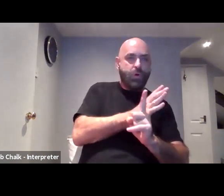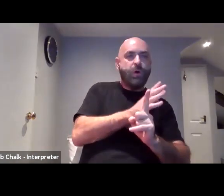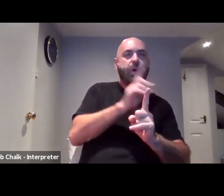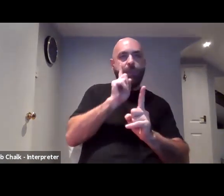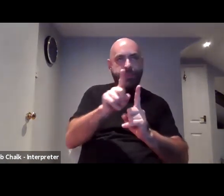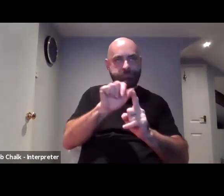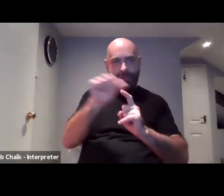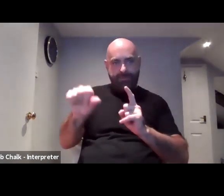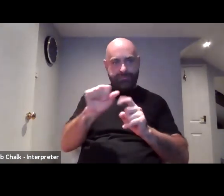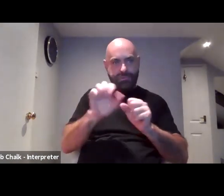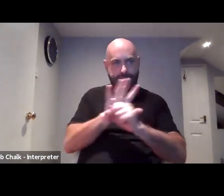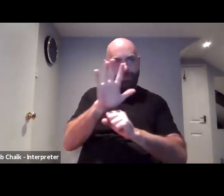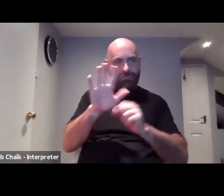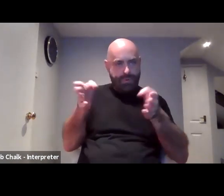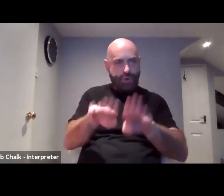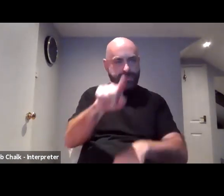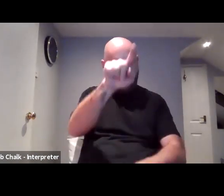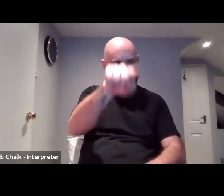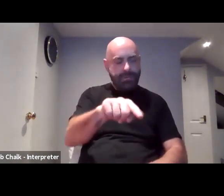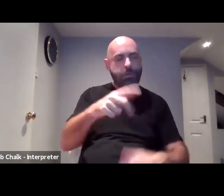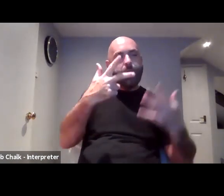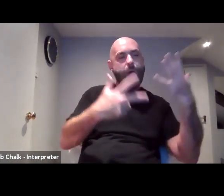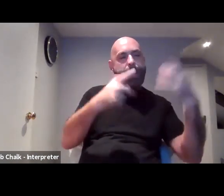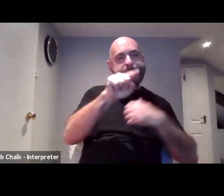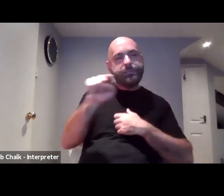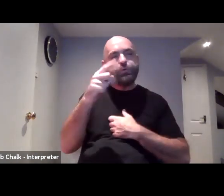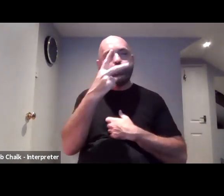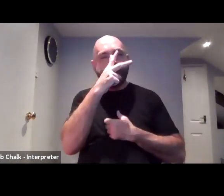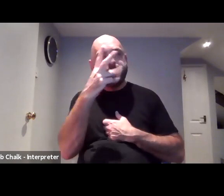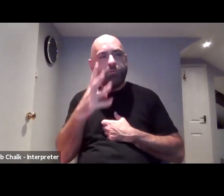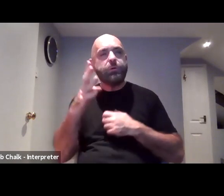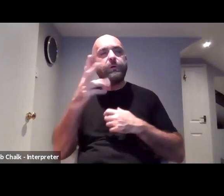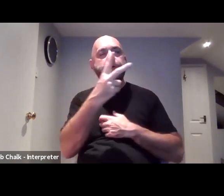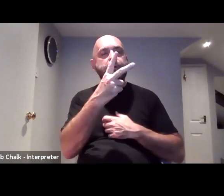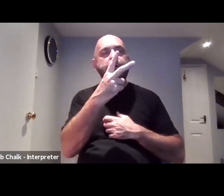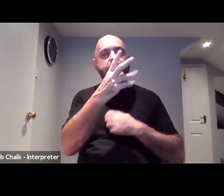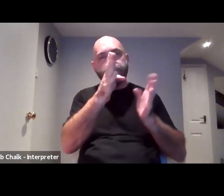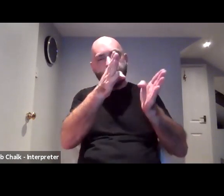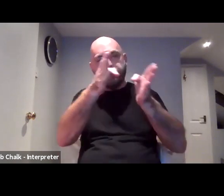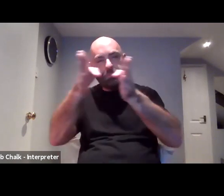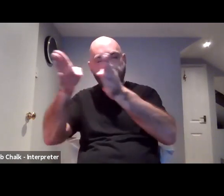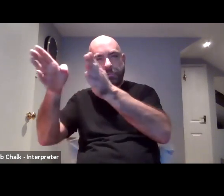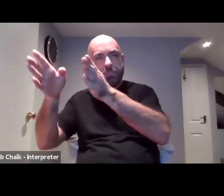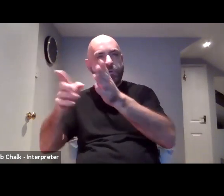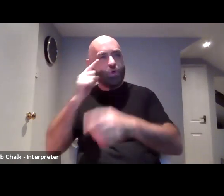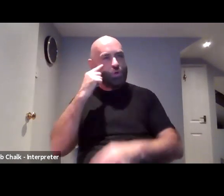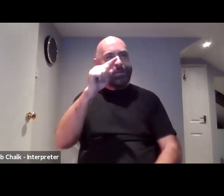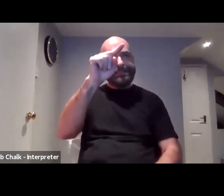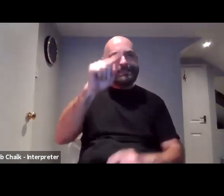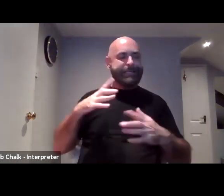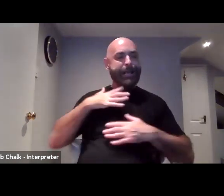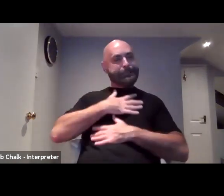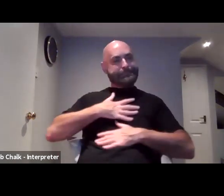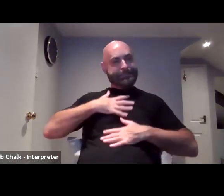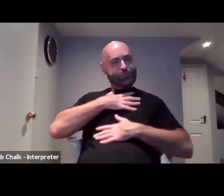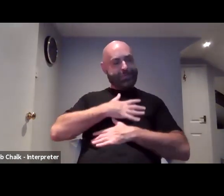that's after. For 18 to 24-year-olds, 25 to 44-year-olds. So you see the distress,